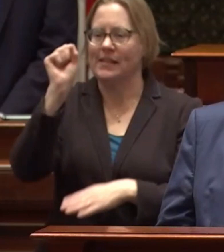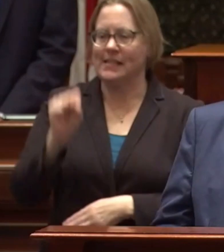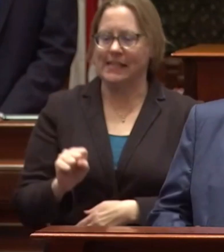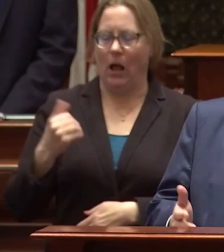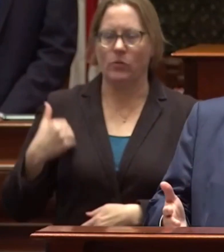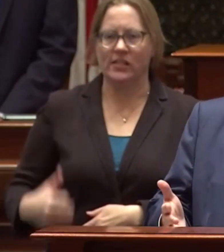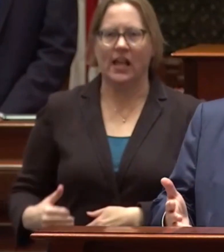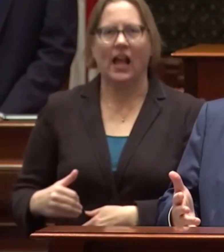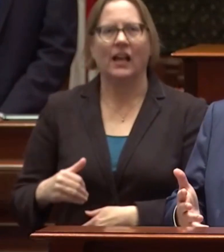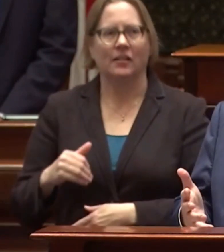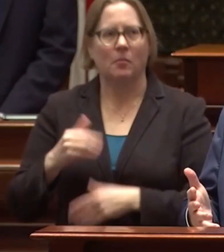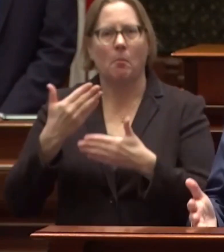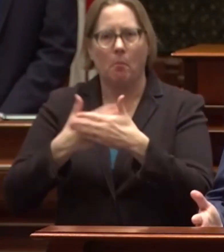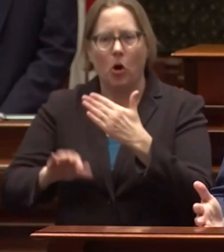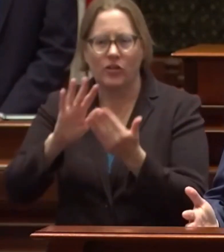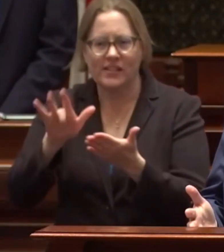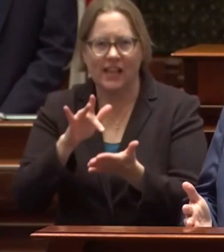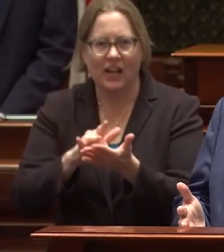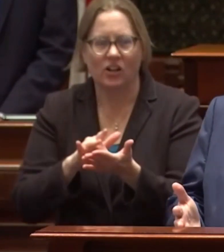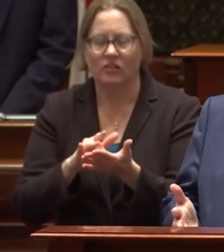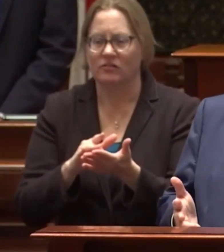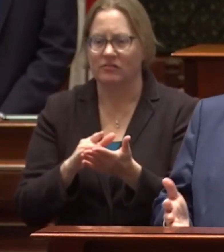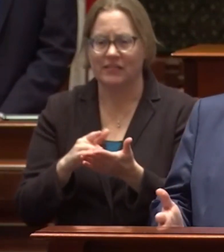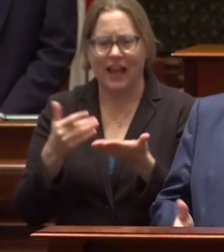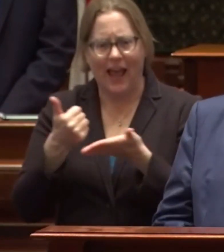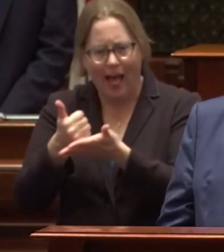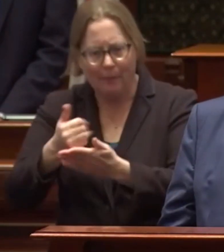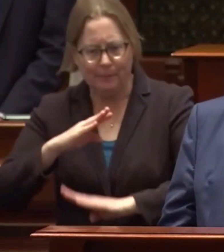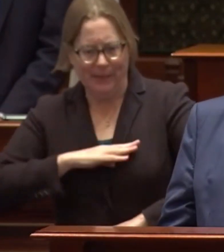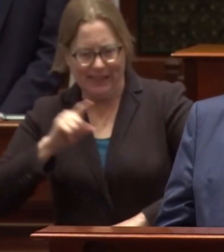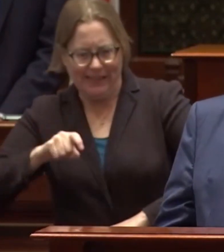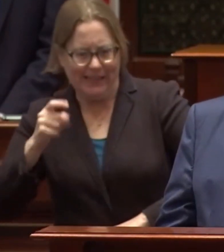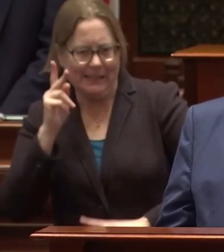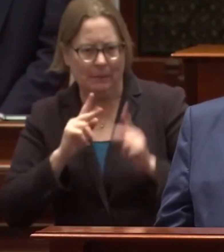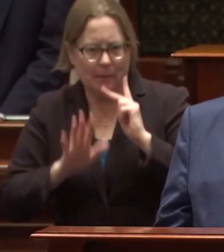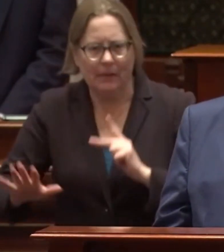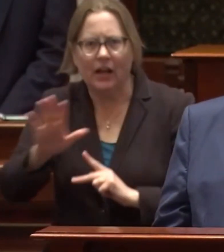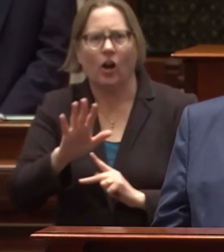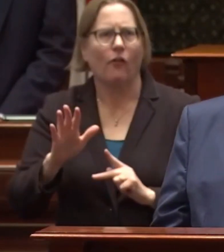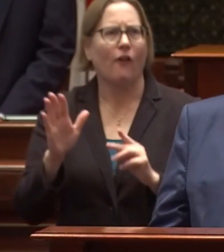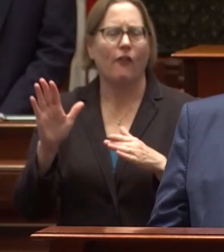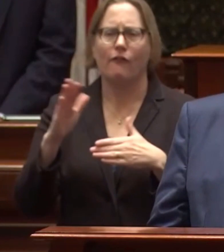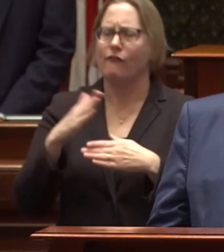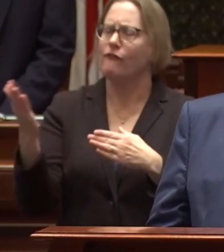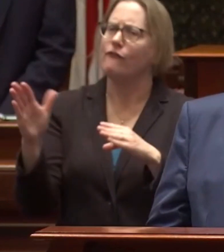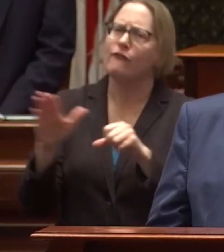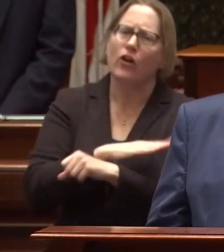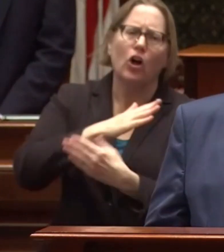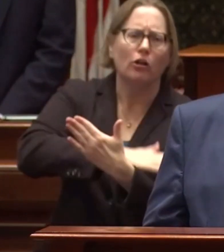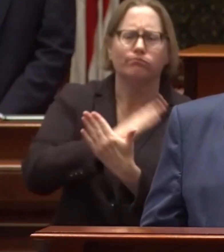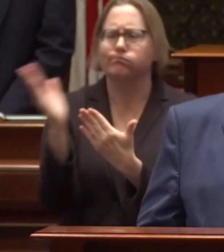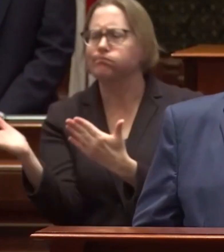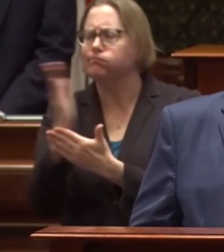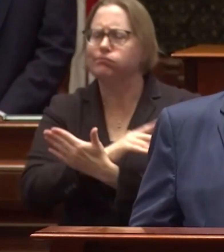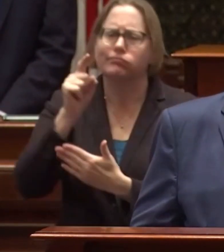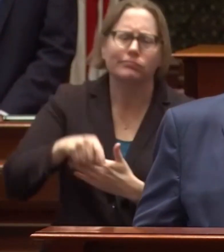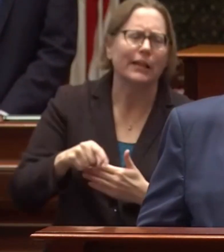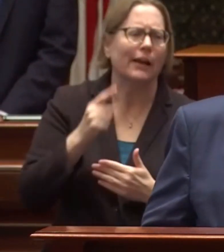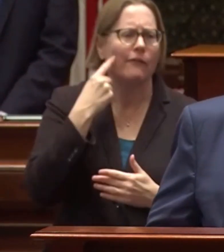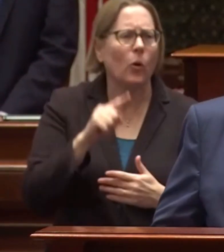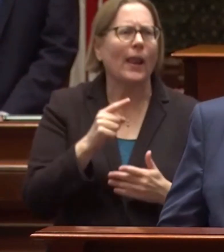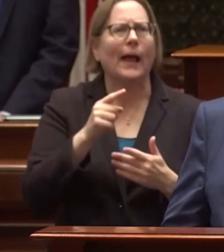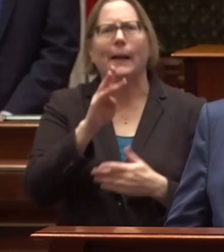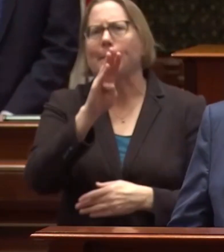neighborhood's needs, offering a full spectrum of reproductive care, from contraceptions, STI screenings,